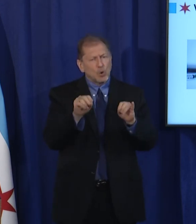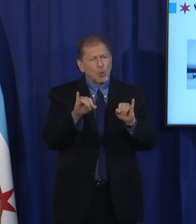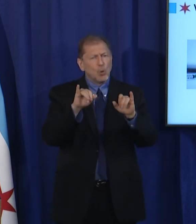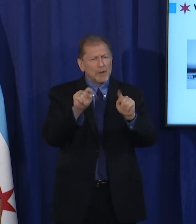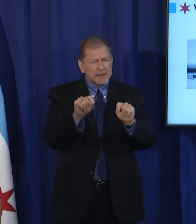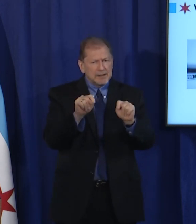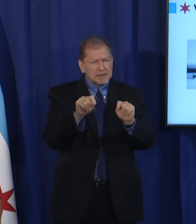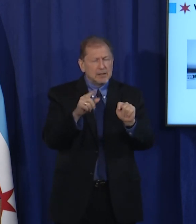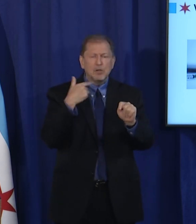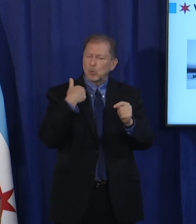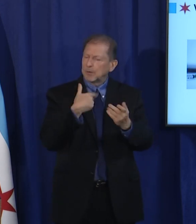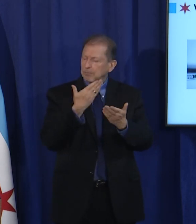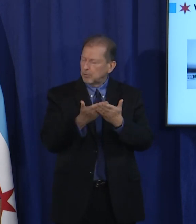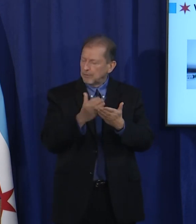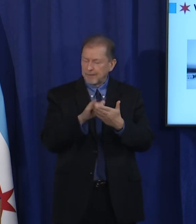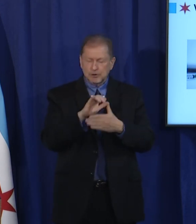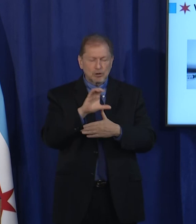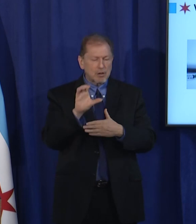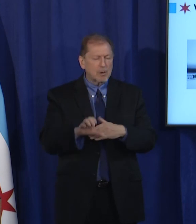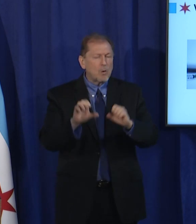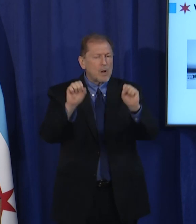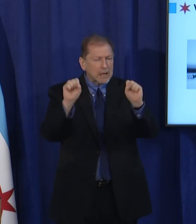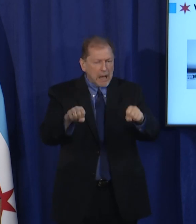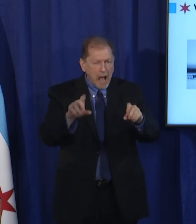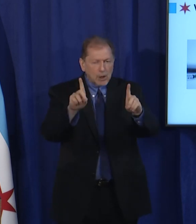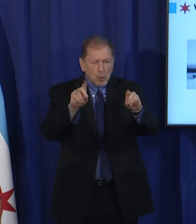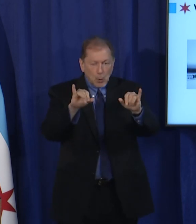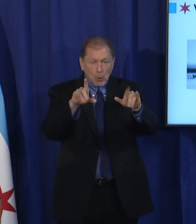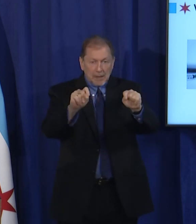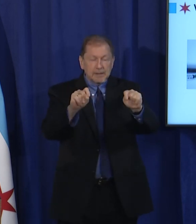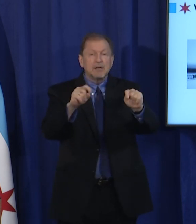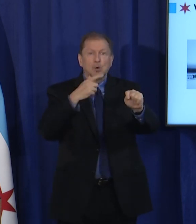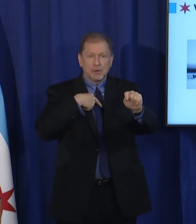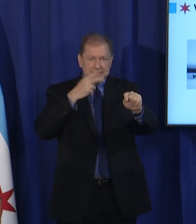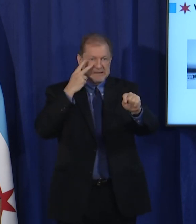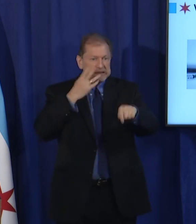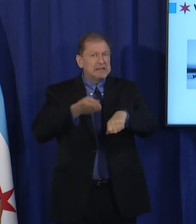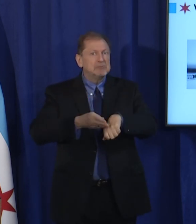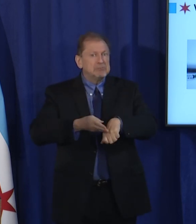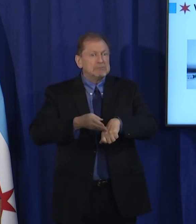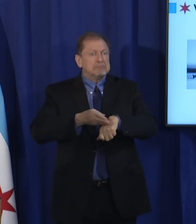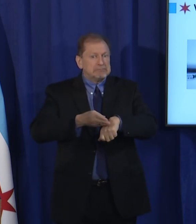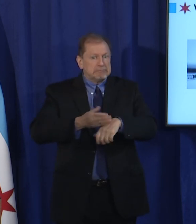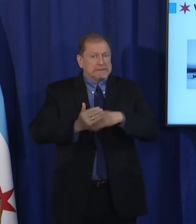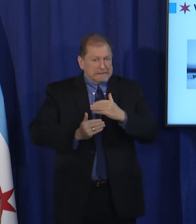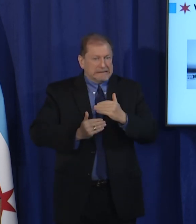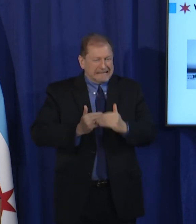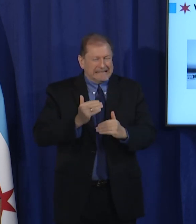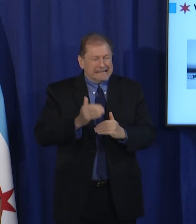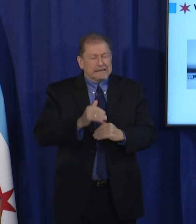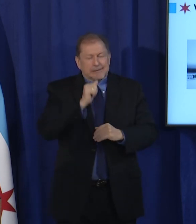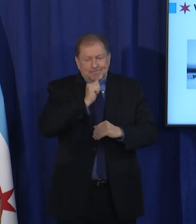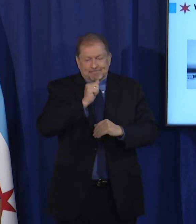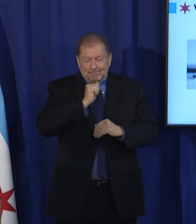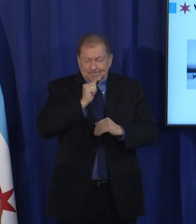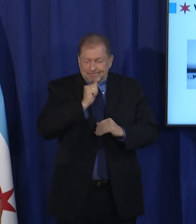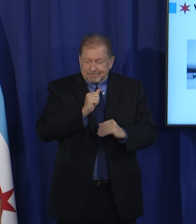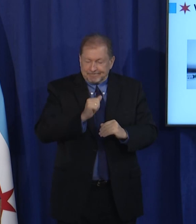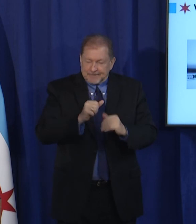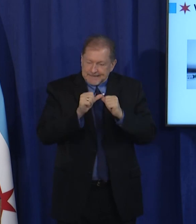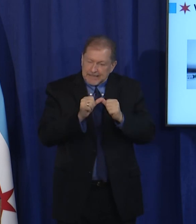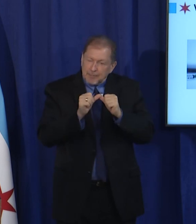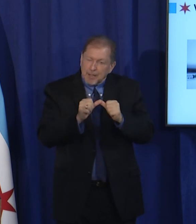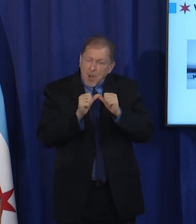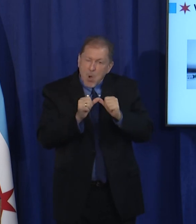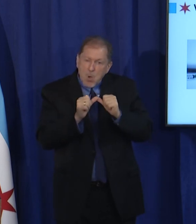we can. We've got some early signs of progress right now. If we can hold that